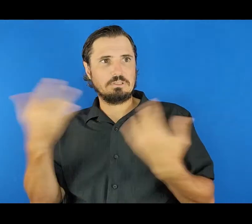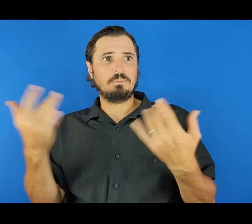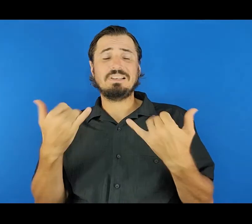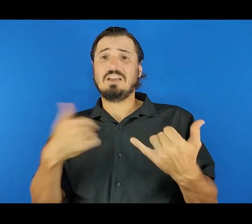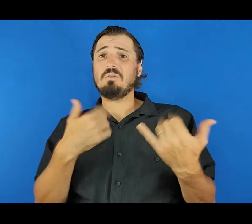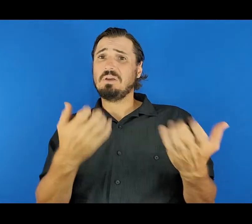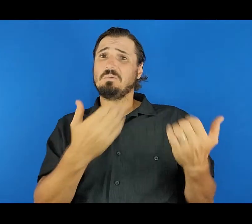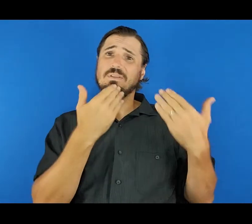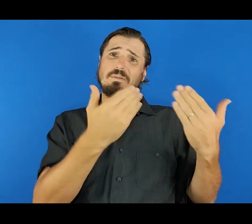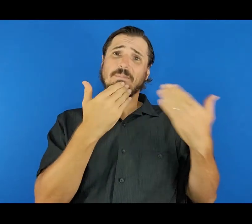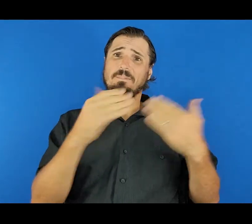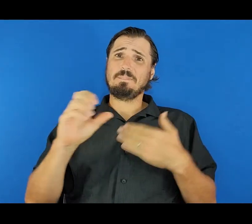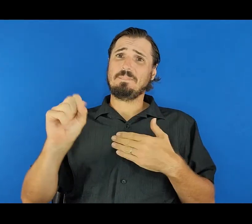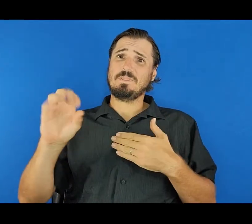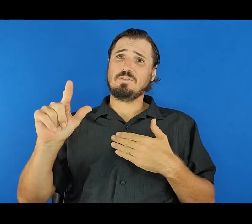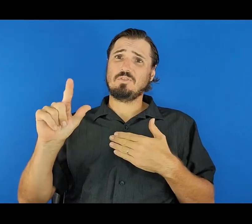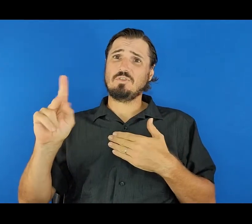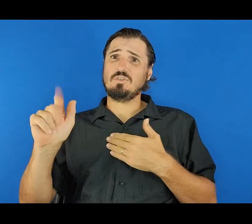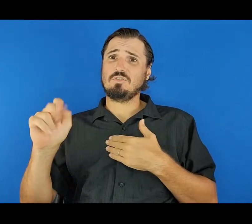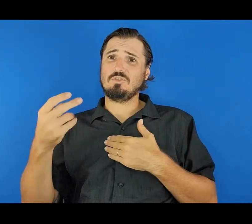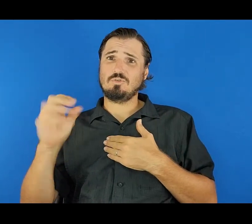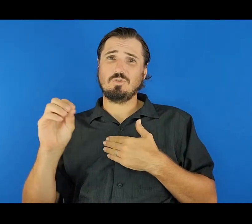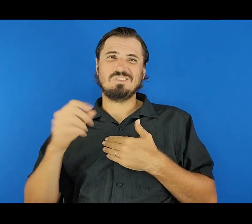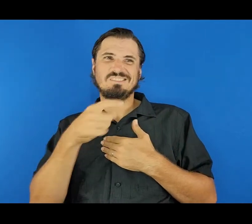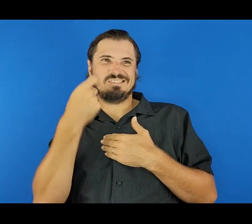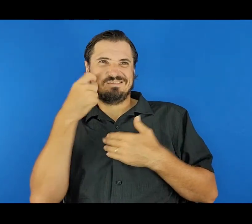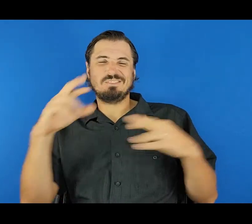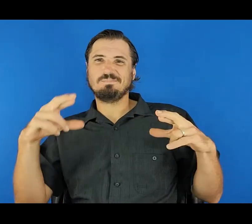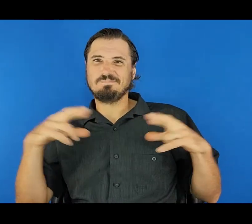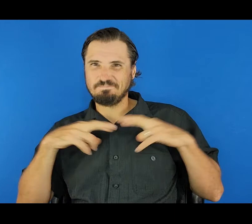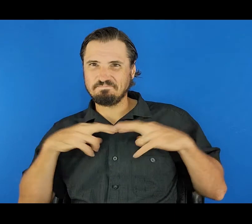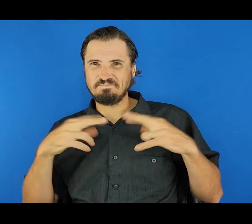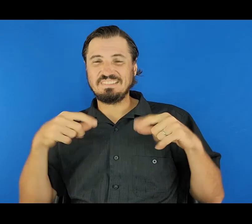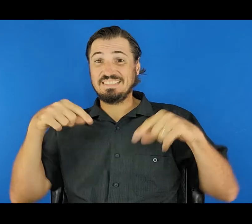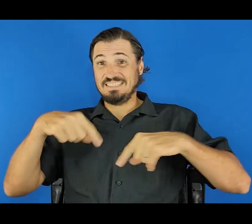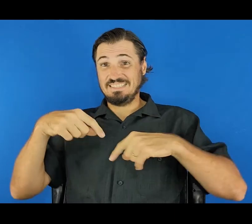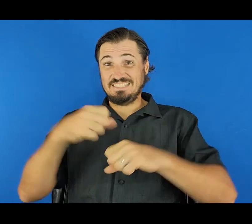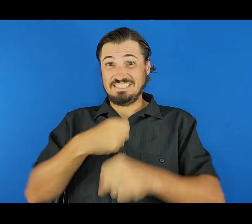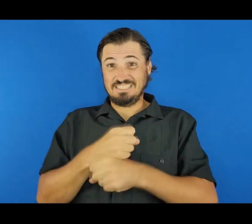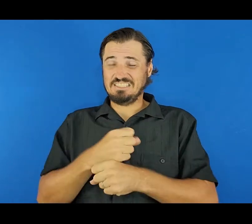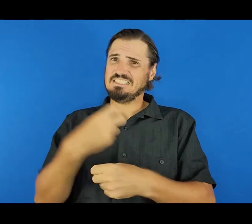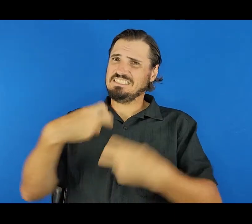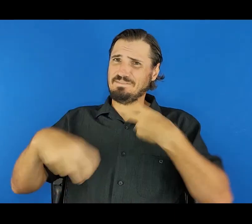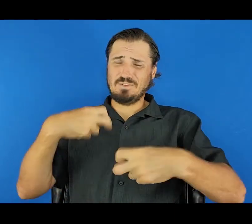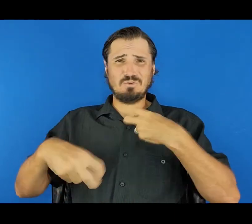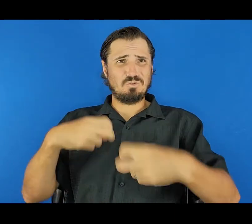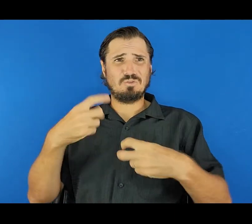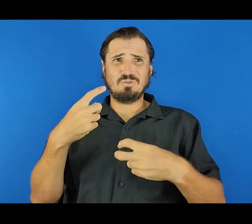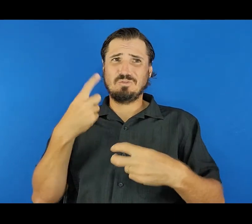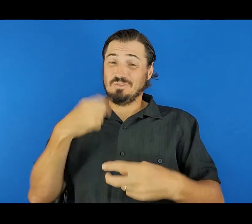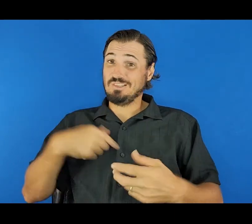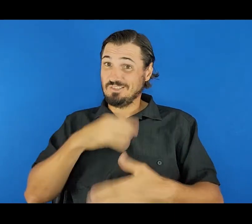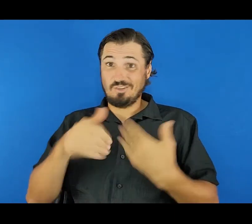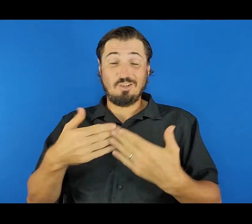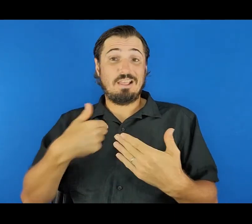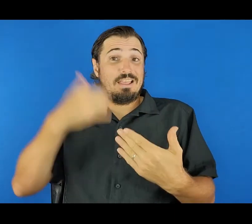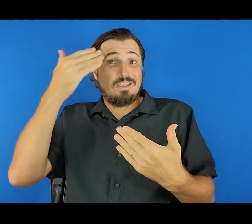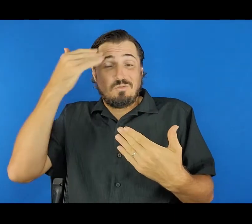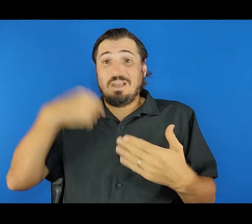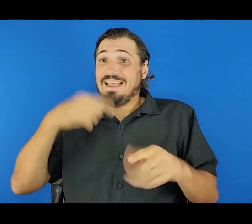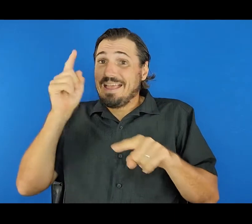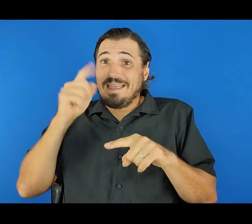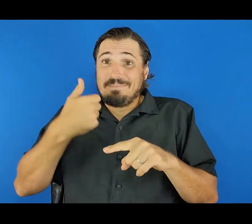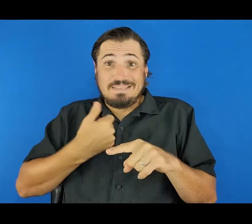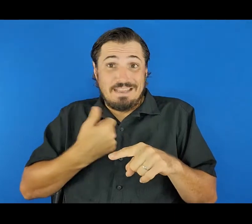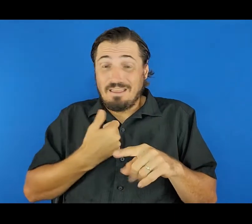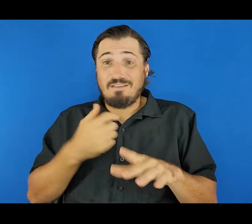Assistant Fire Chief and Unified Commander, Saul Kanoho. This has been a difficult year and a half for everyone on this island, including all of us on the incident management